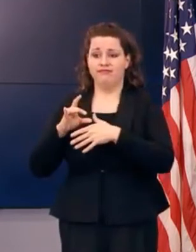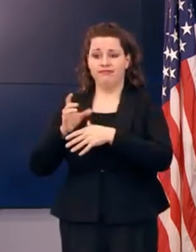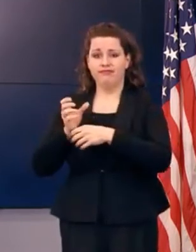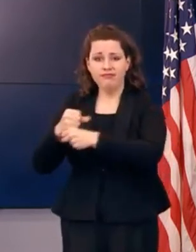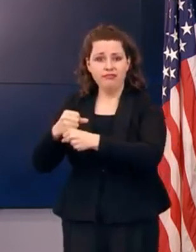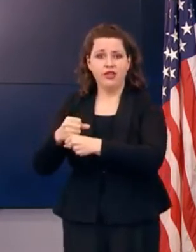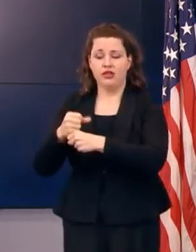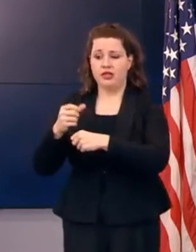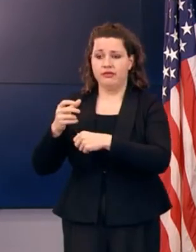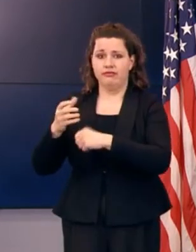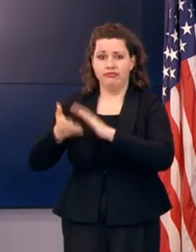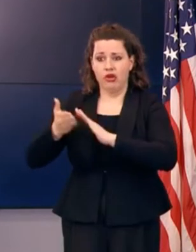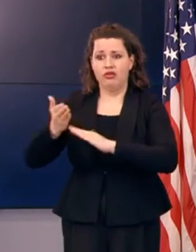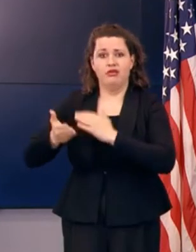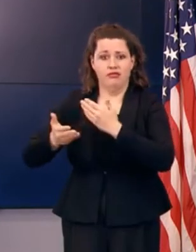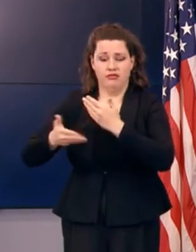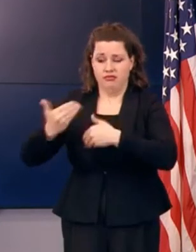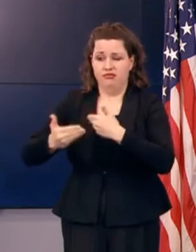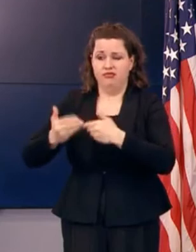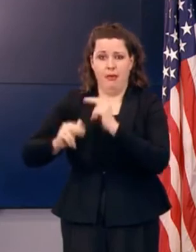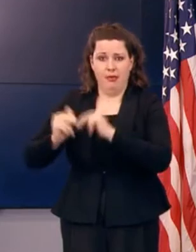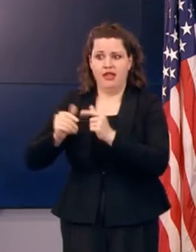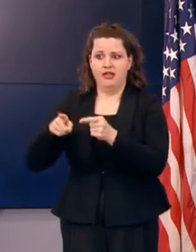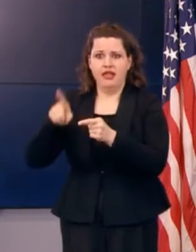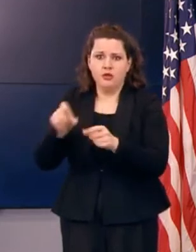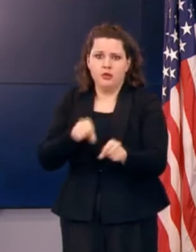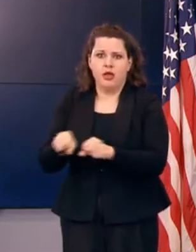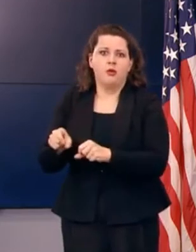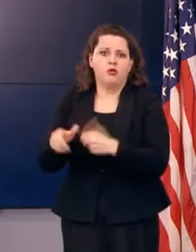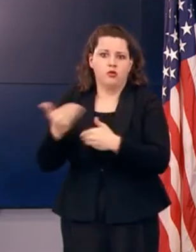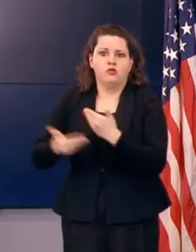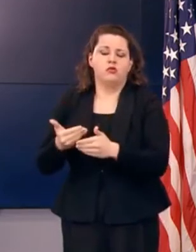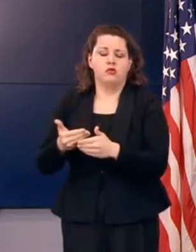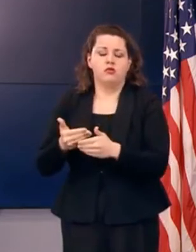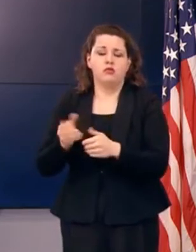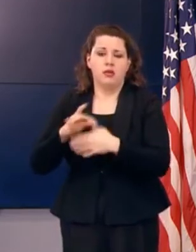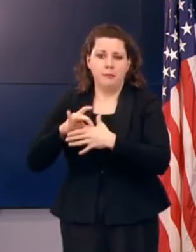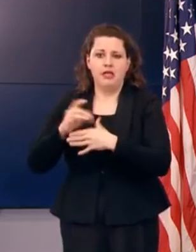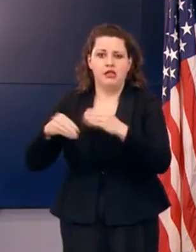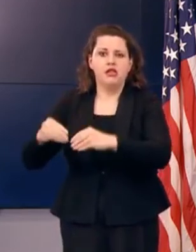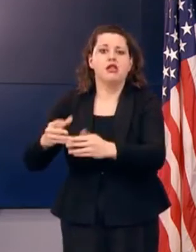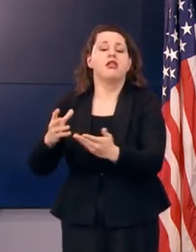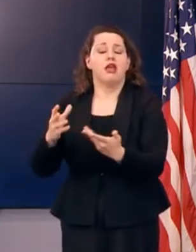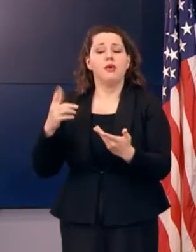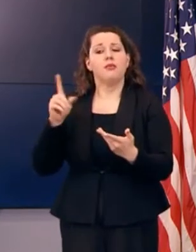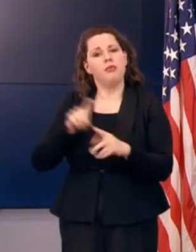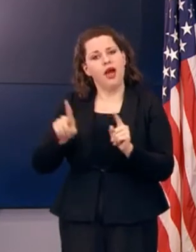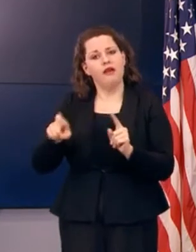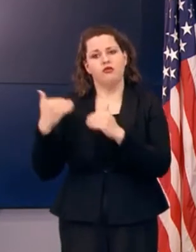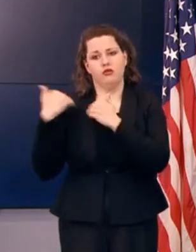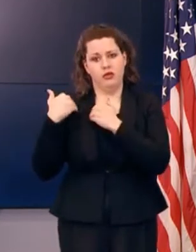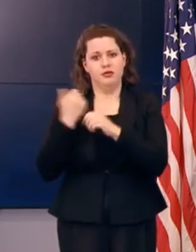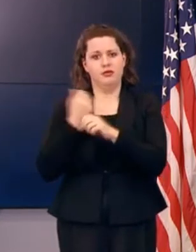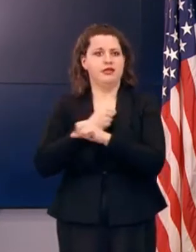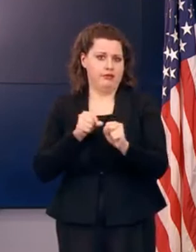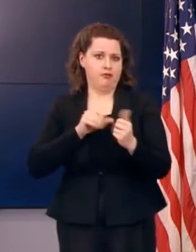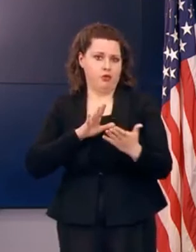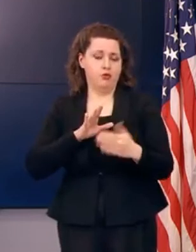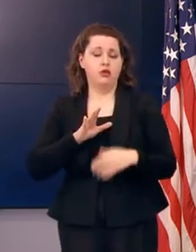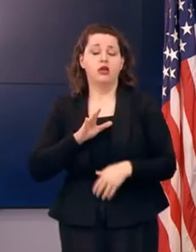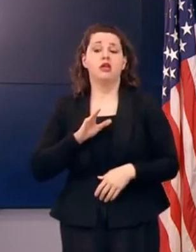processing plants that need to be able to process. And so we need to do it responsibly and safely, and we are doing that. And so